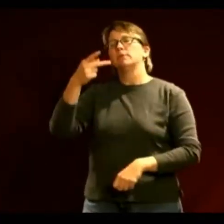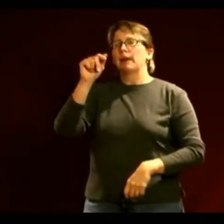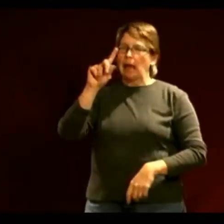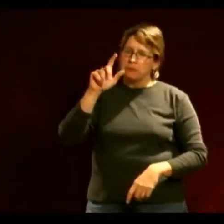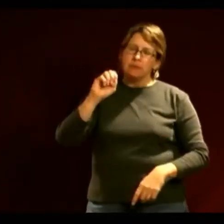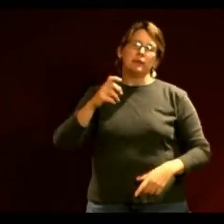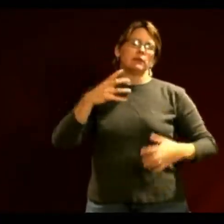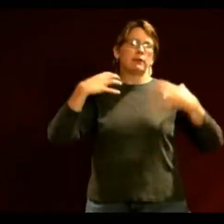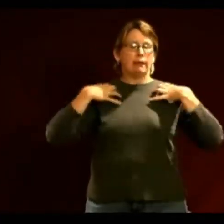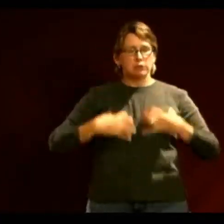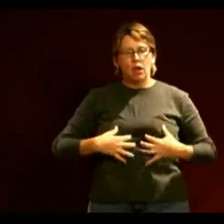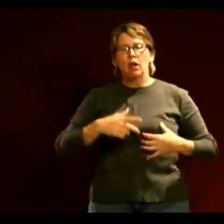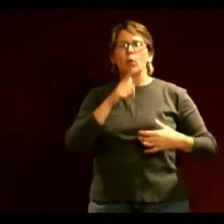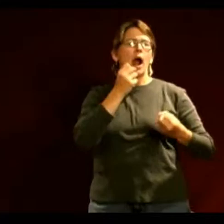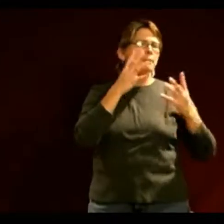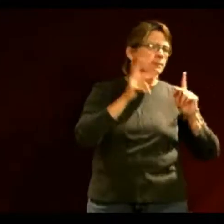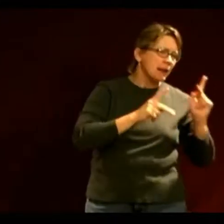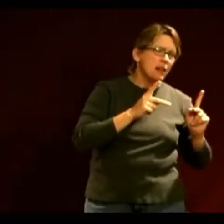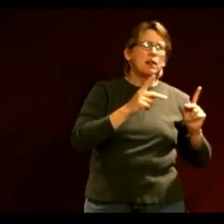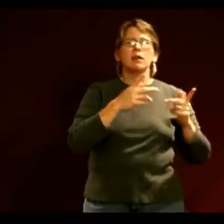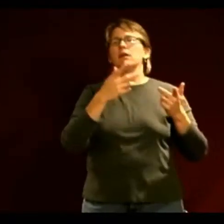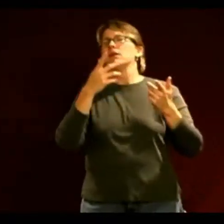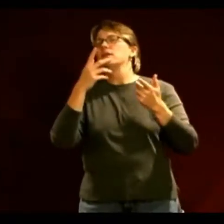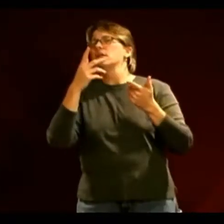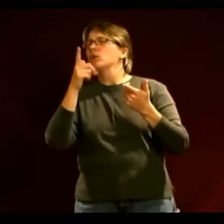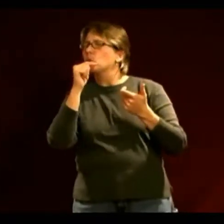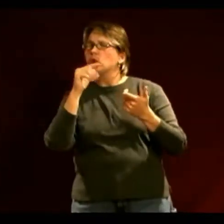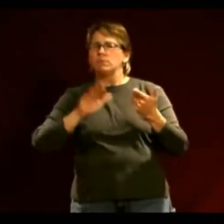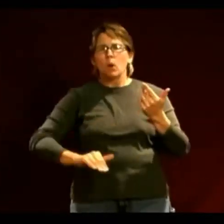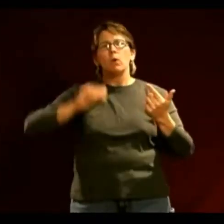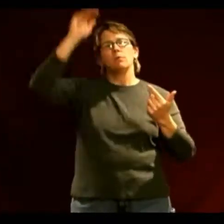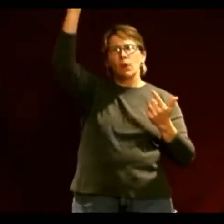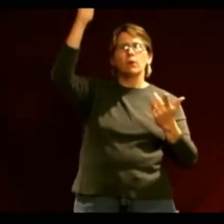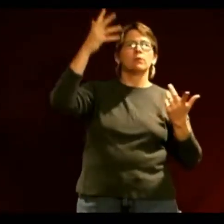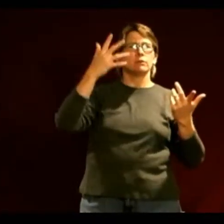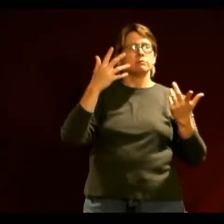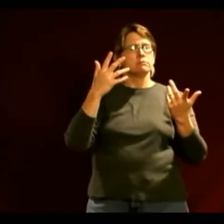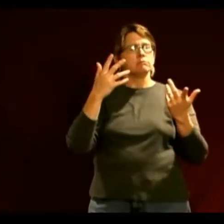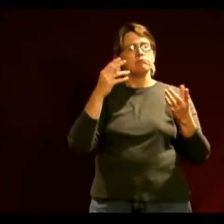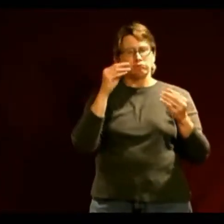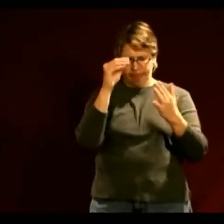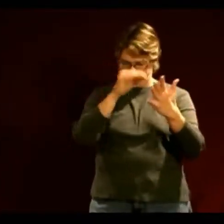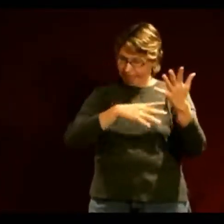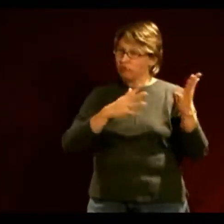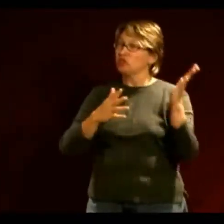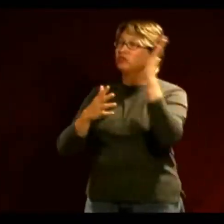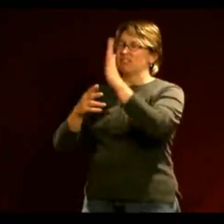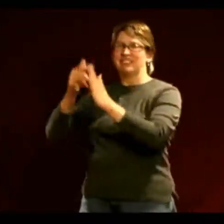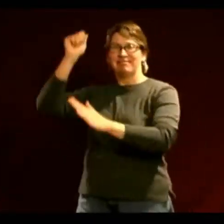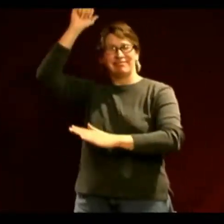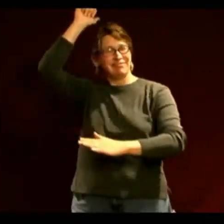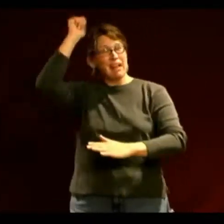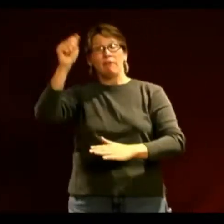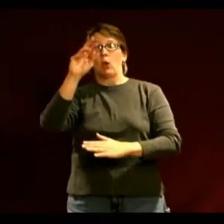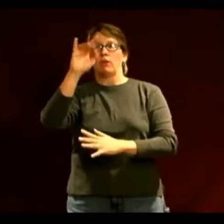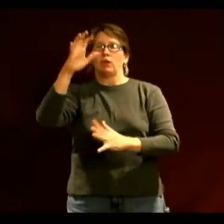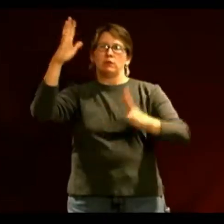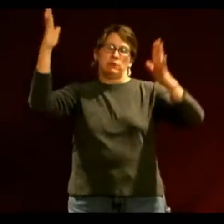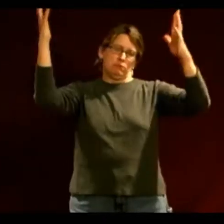have ways they can help you with your menu planning. Like, you just check off what you need and what you would like to eat and let